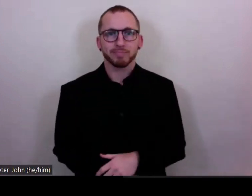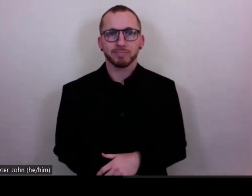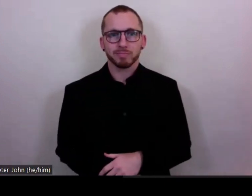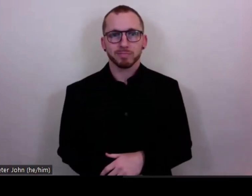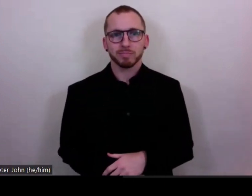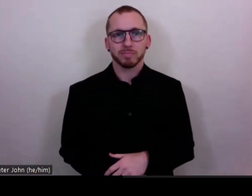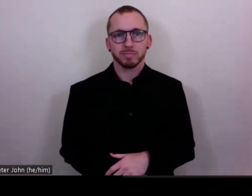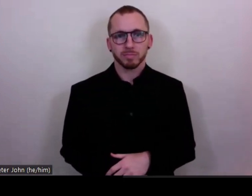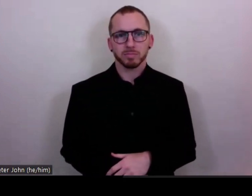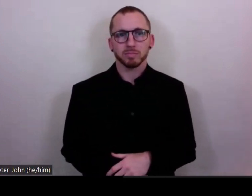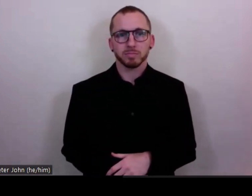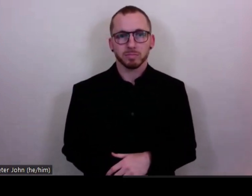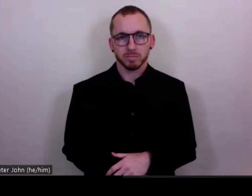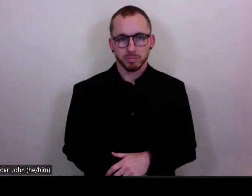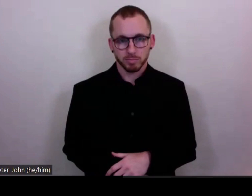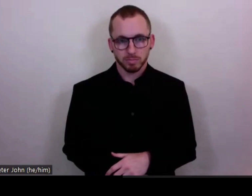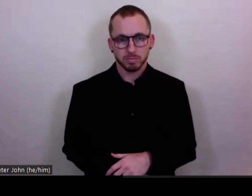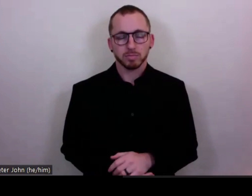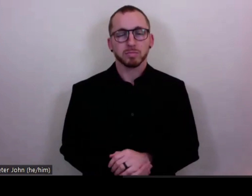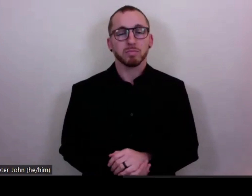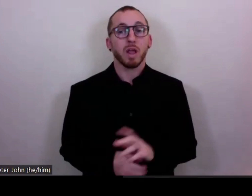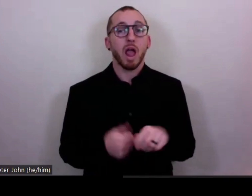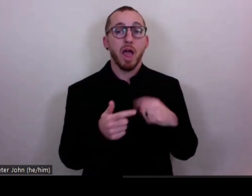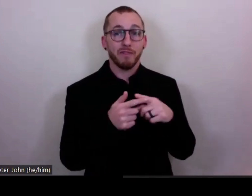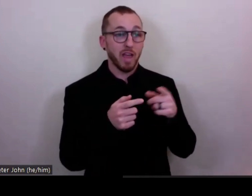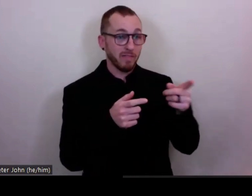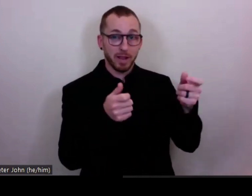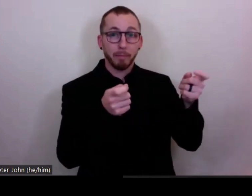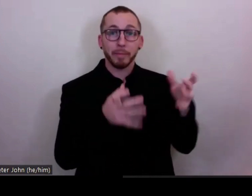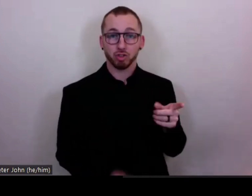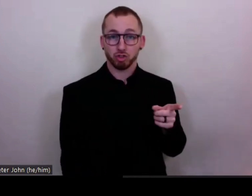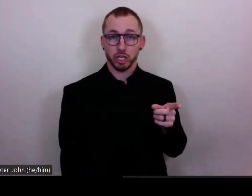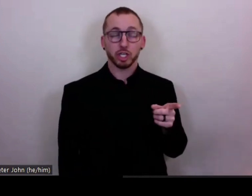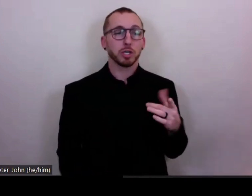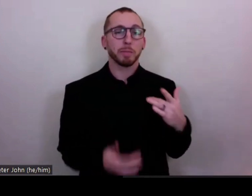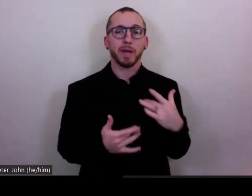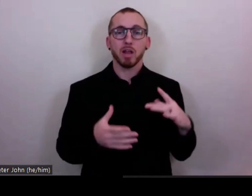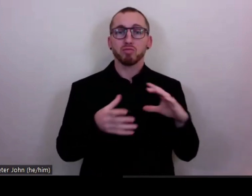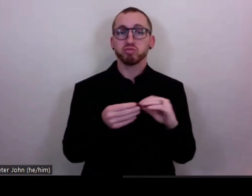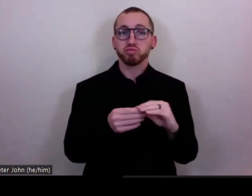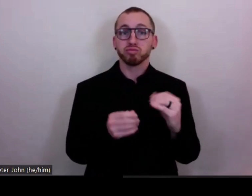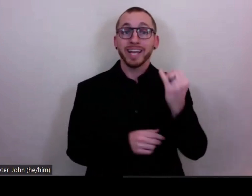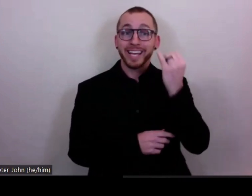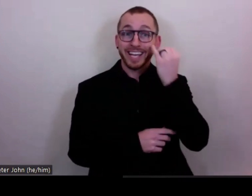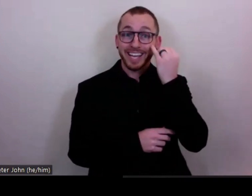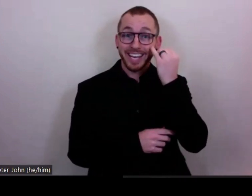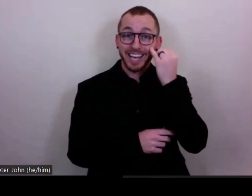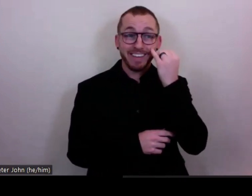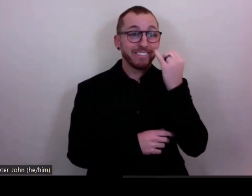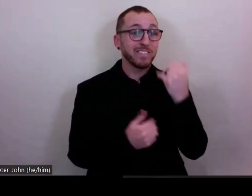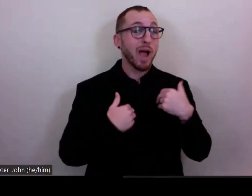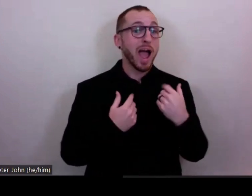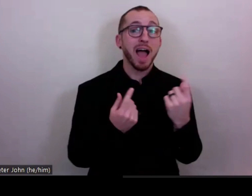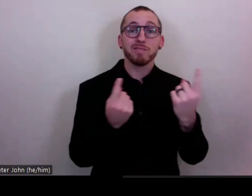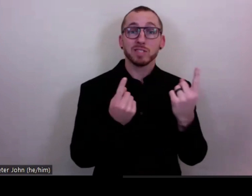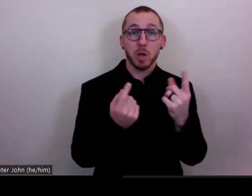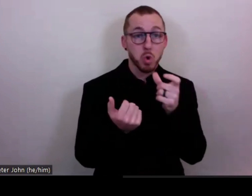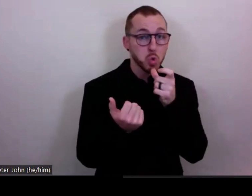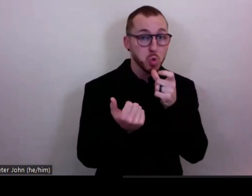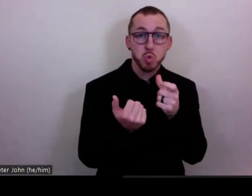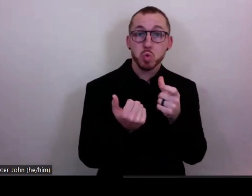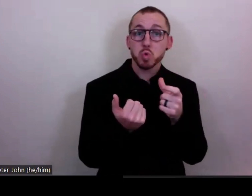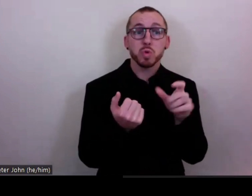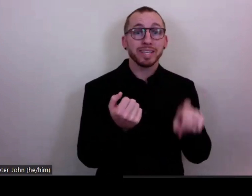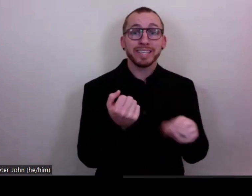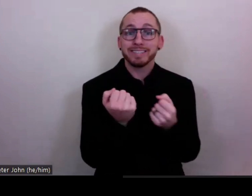you have a loved one that needs somebody to advocate for you, call her, because she's like a dog with a bone